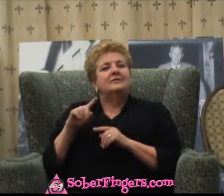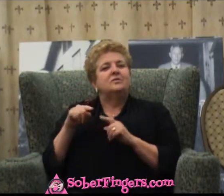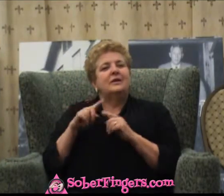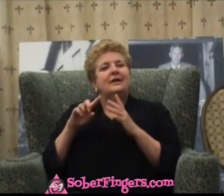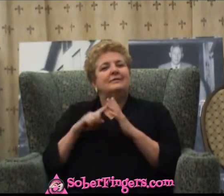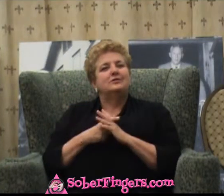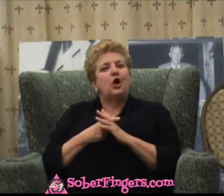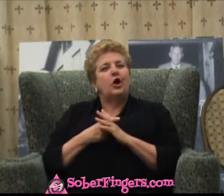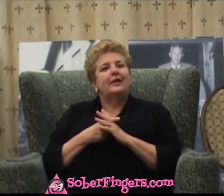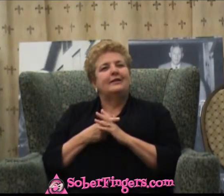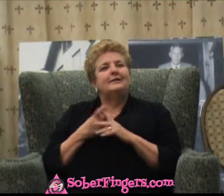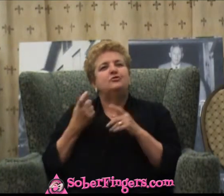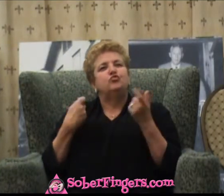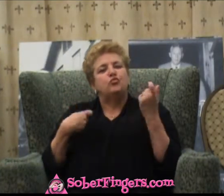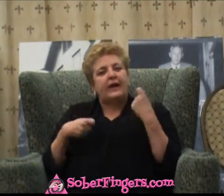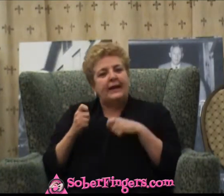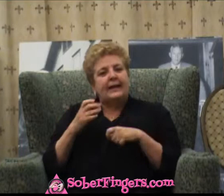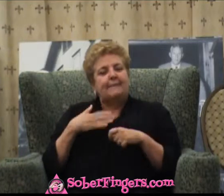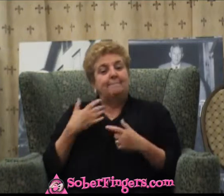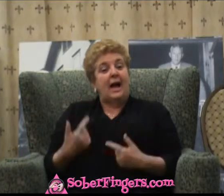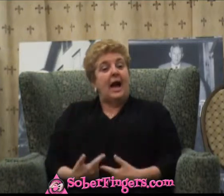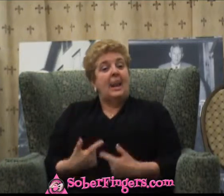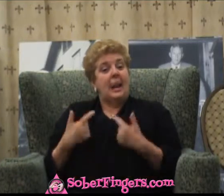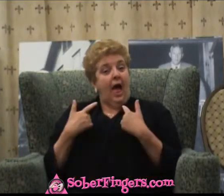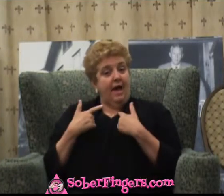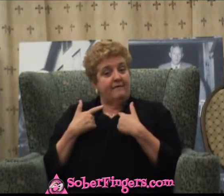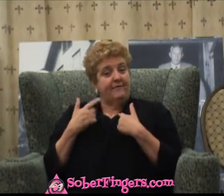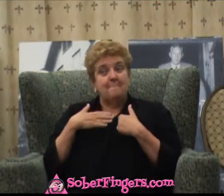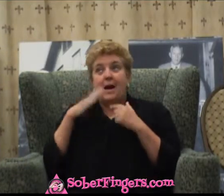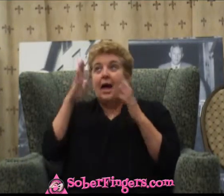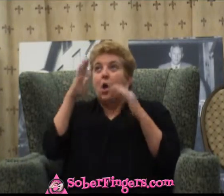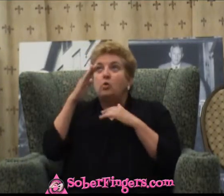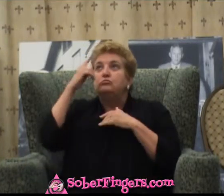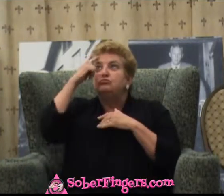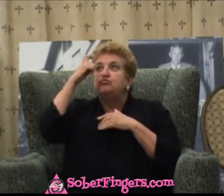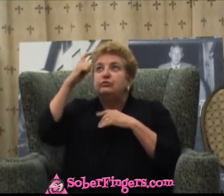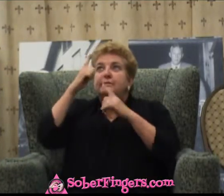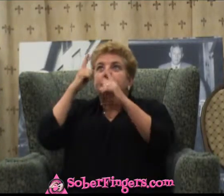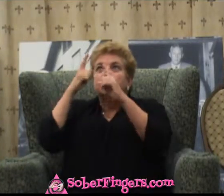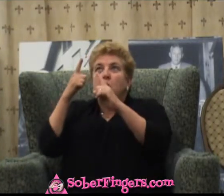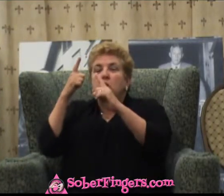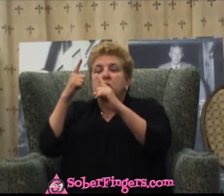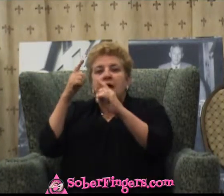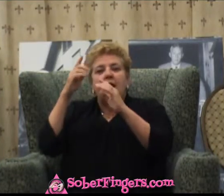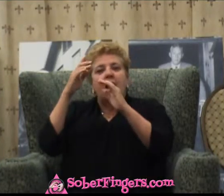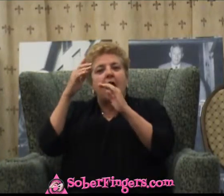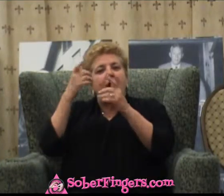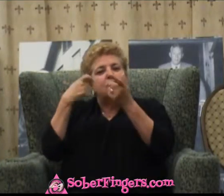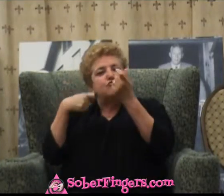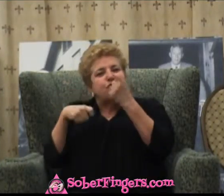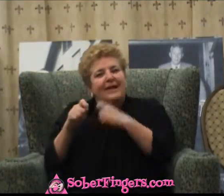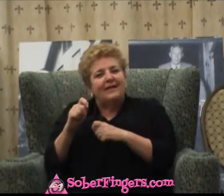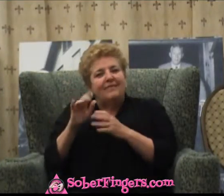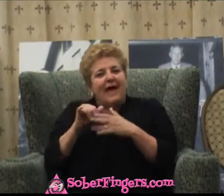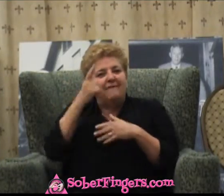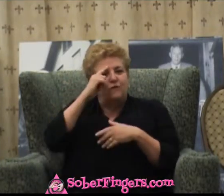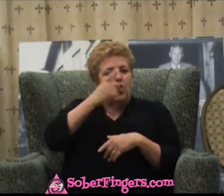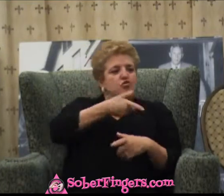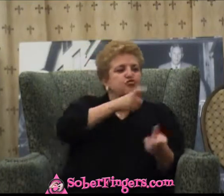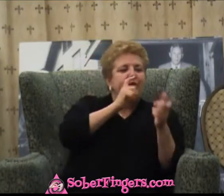traded my life, my hopes, my dreams, my goals for a drink. But I didn't see that then. I figured, you know what? I don't really like this